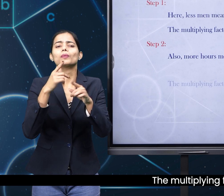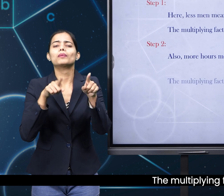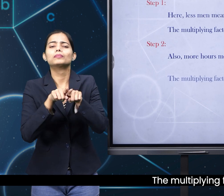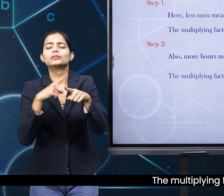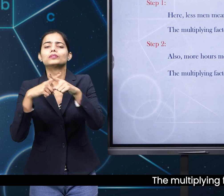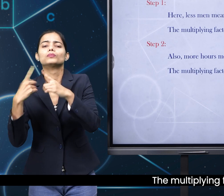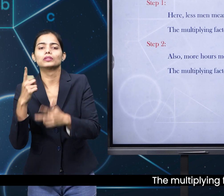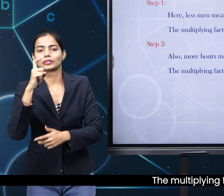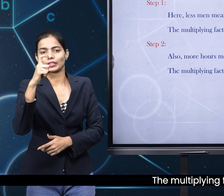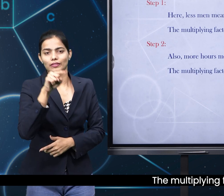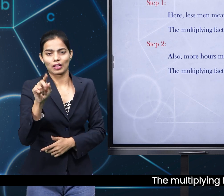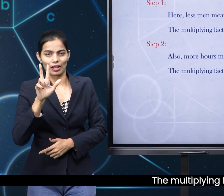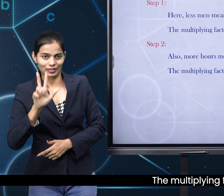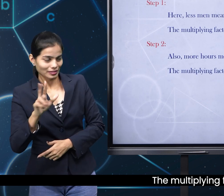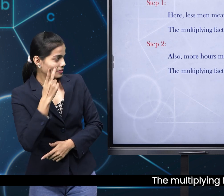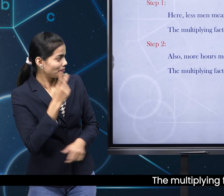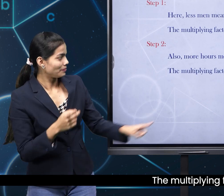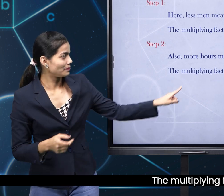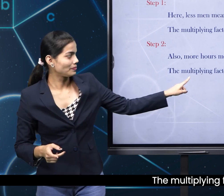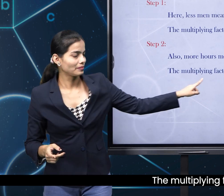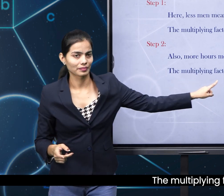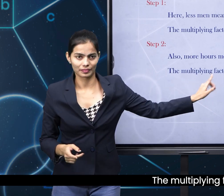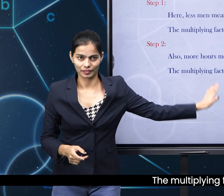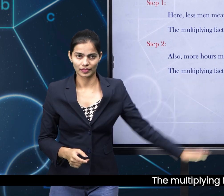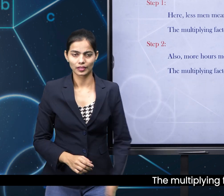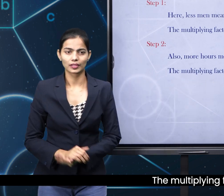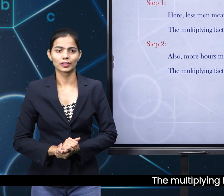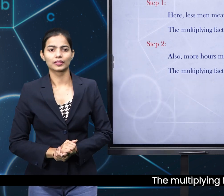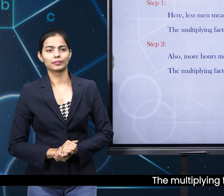The multiplying factor is 7 by 8.